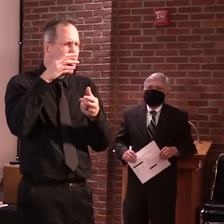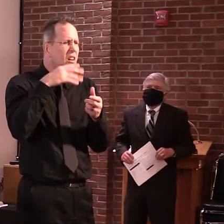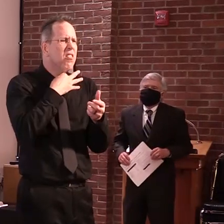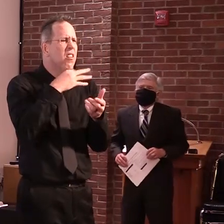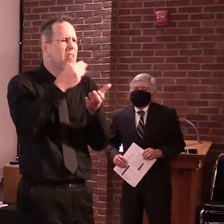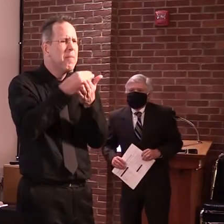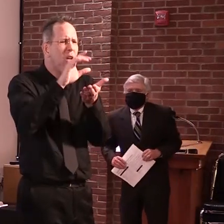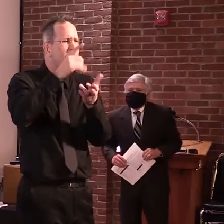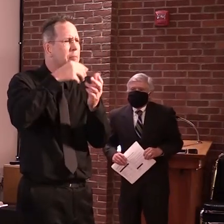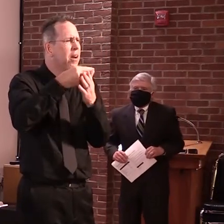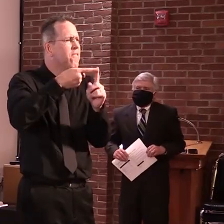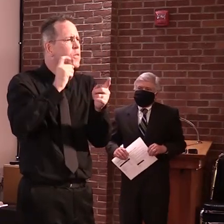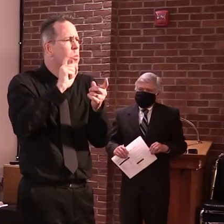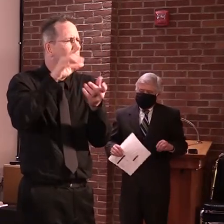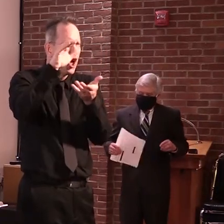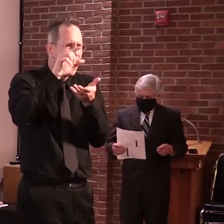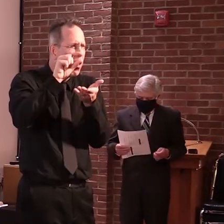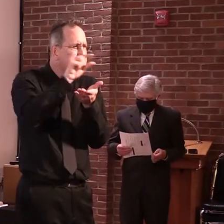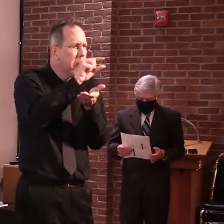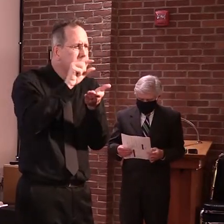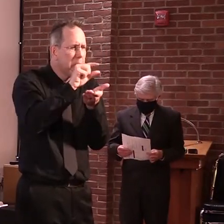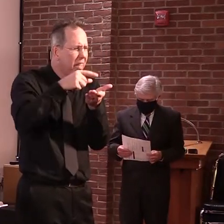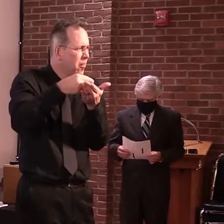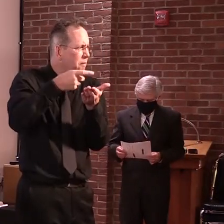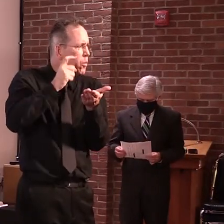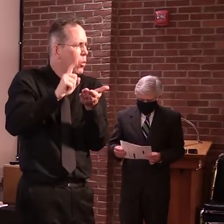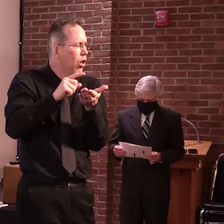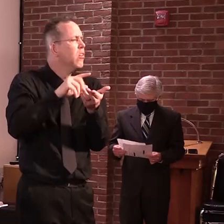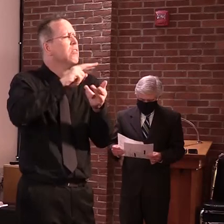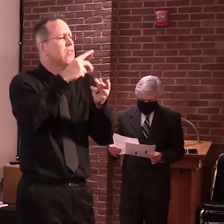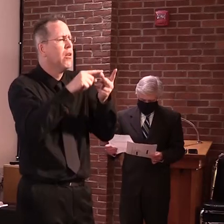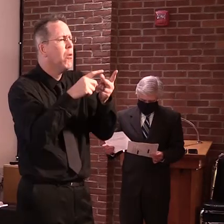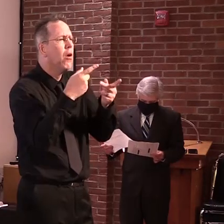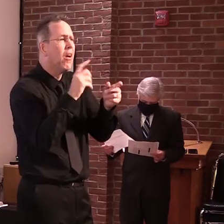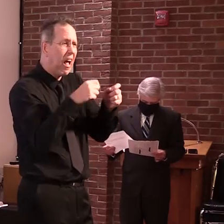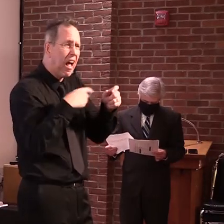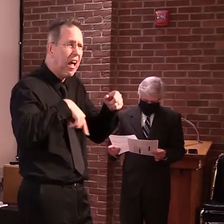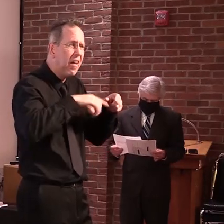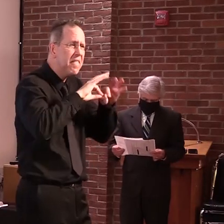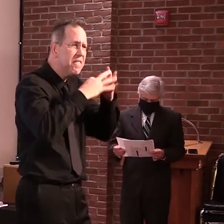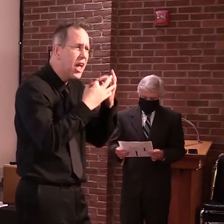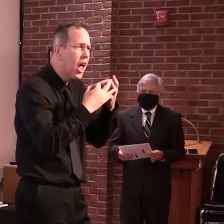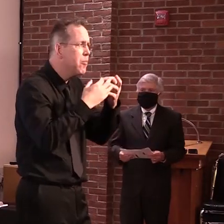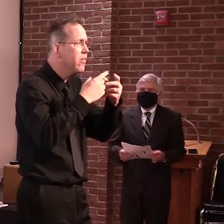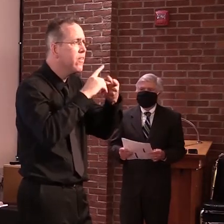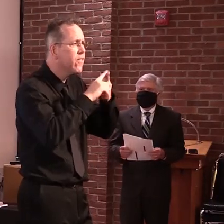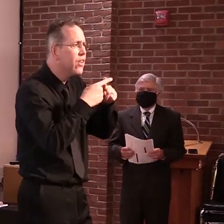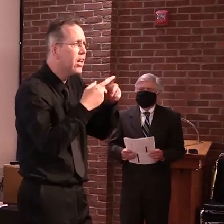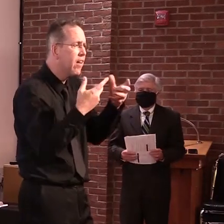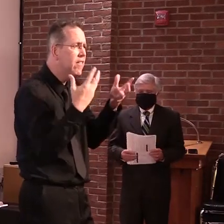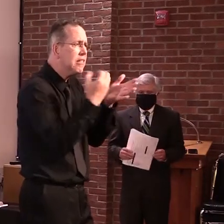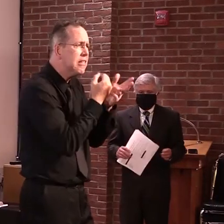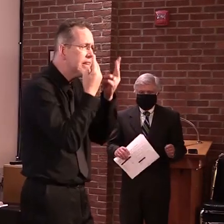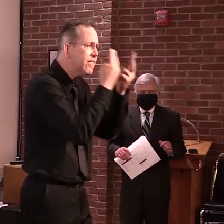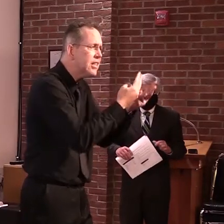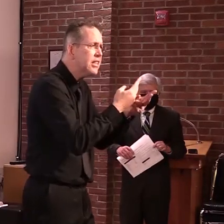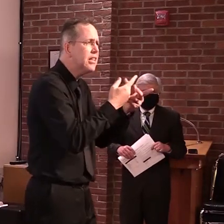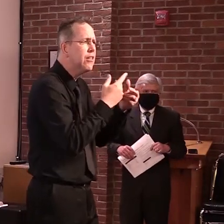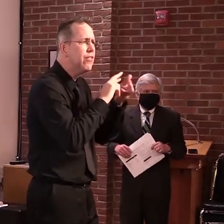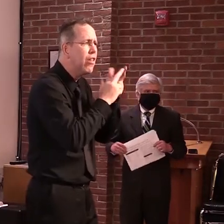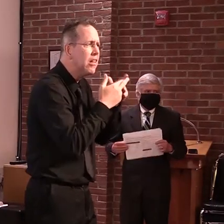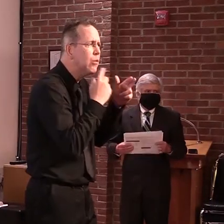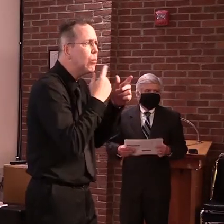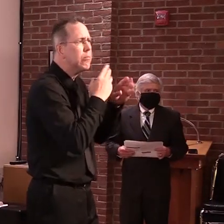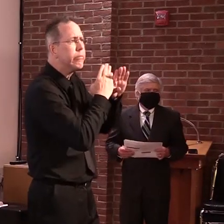first. In terms of the long-term care facilities, we are wrapping up some of the guidelines and some of the